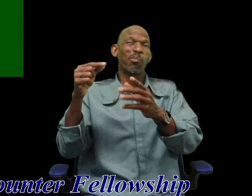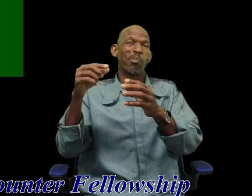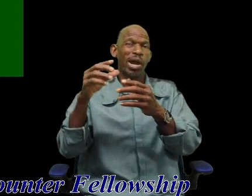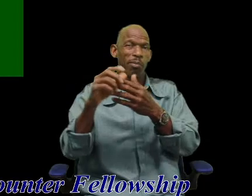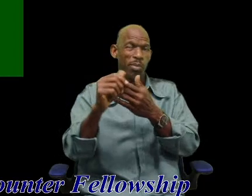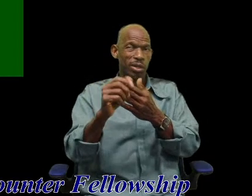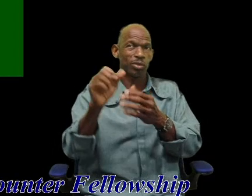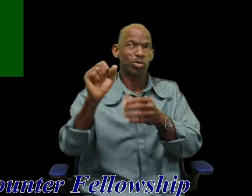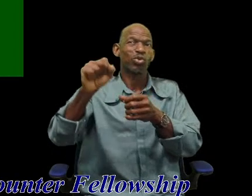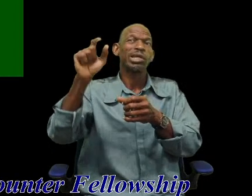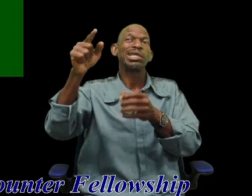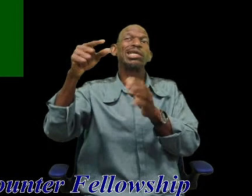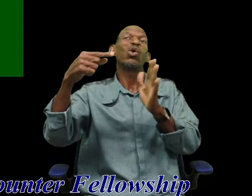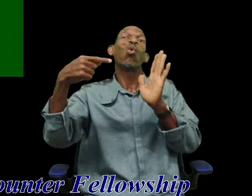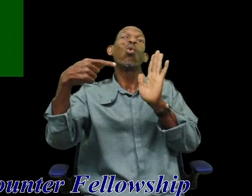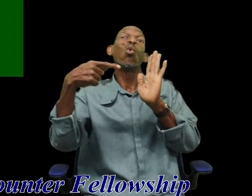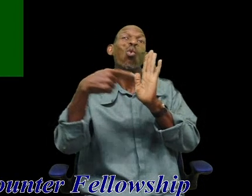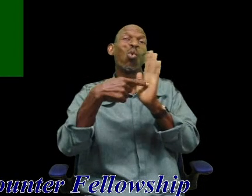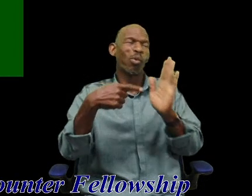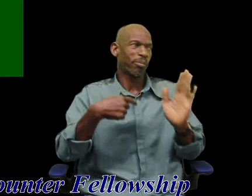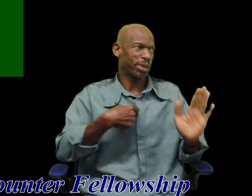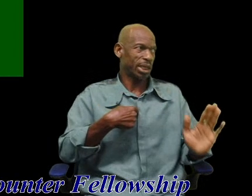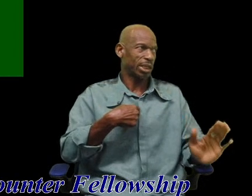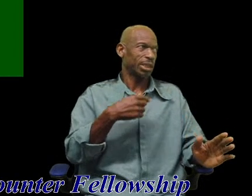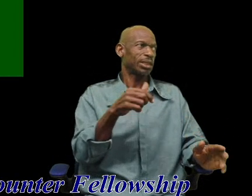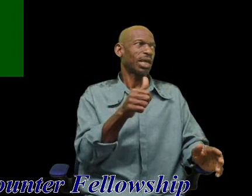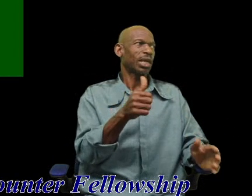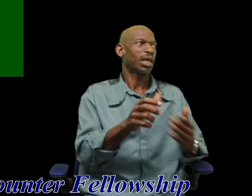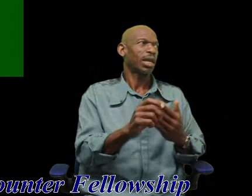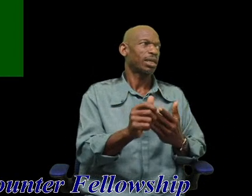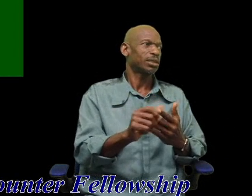So you have different words.